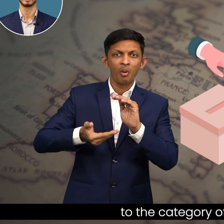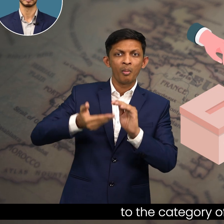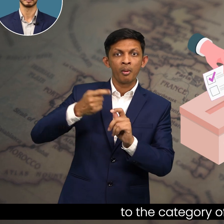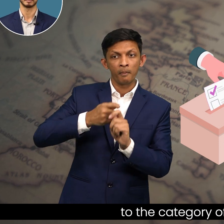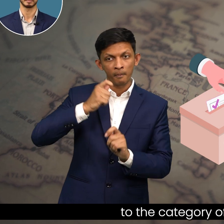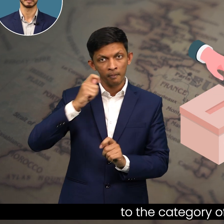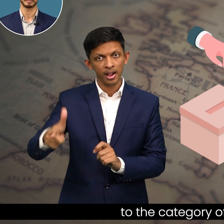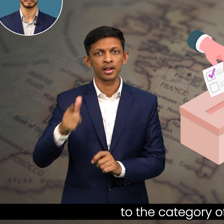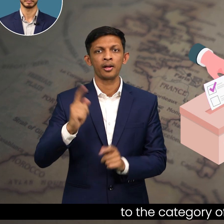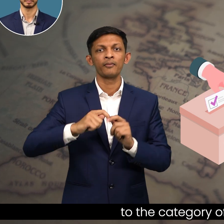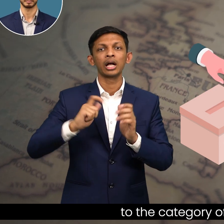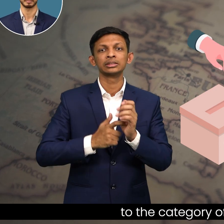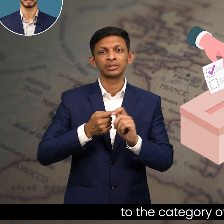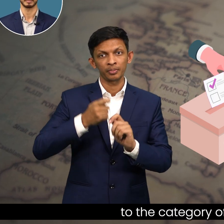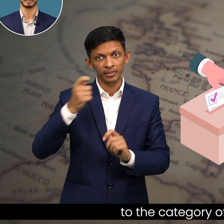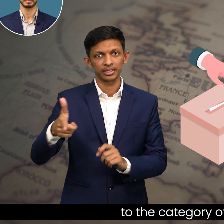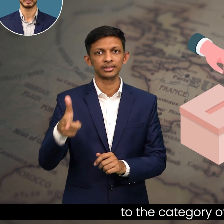taxpayers.